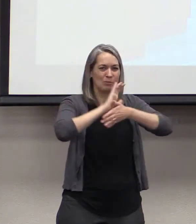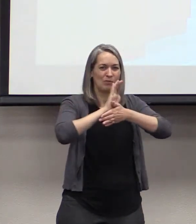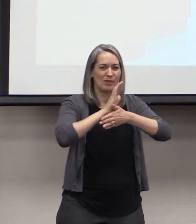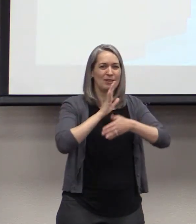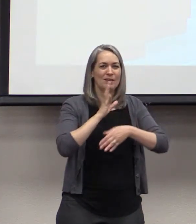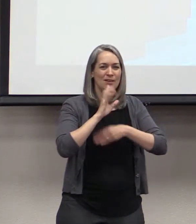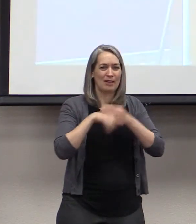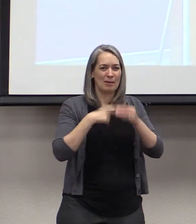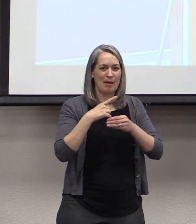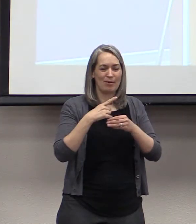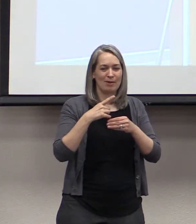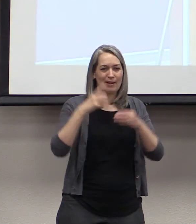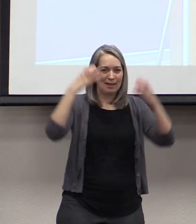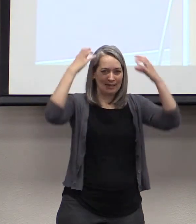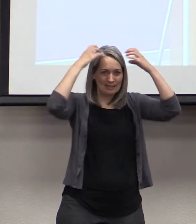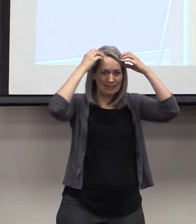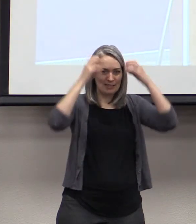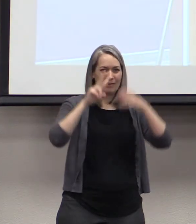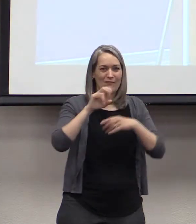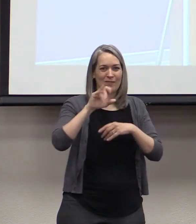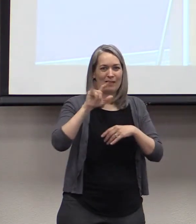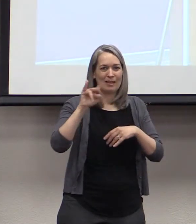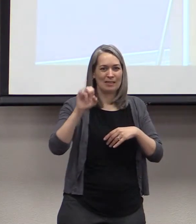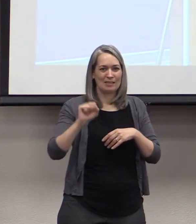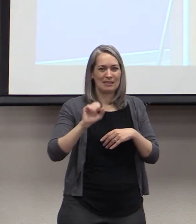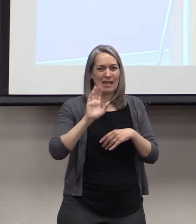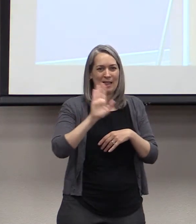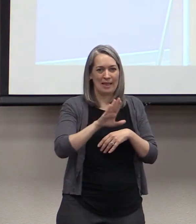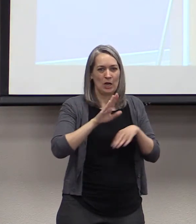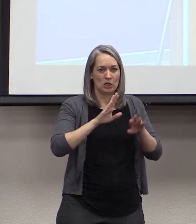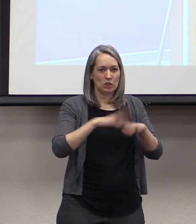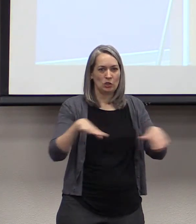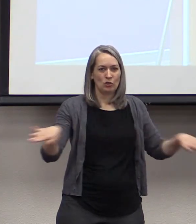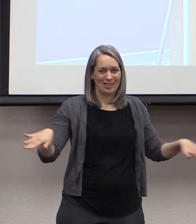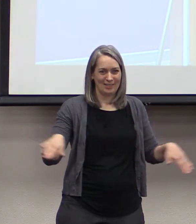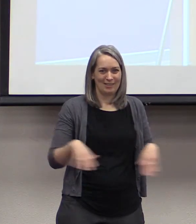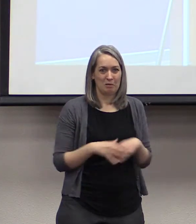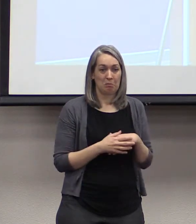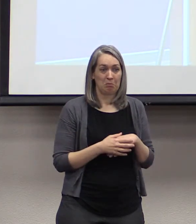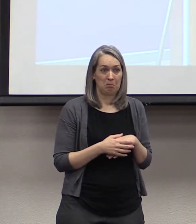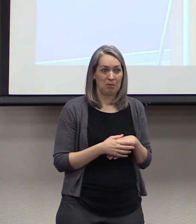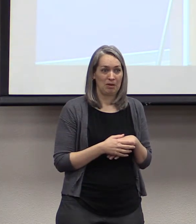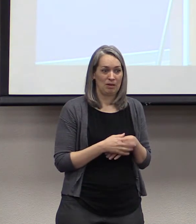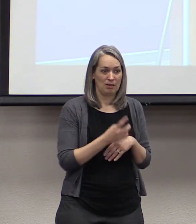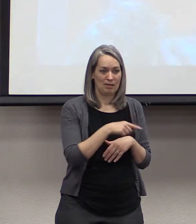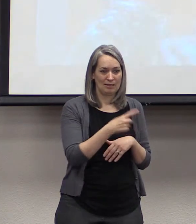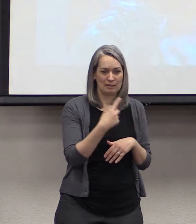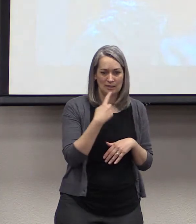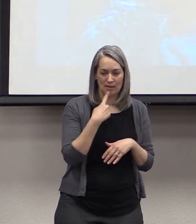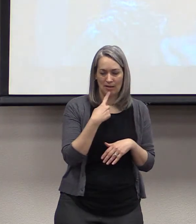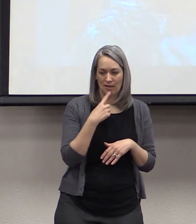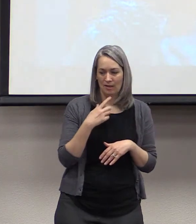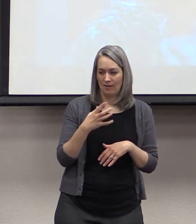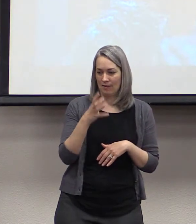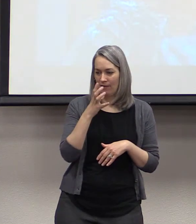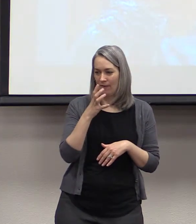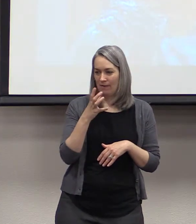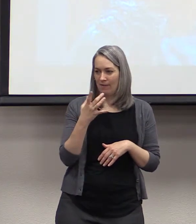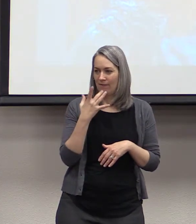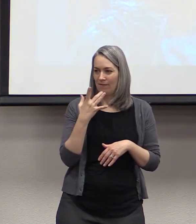villains, and I asked them, okay, I didn't quite understand what they were saying, and they said Mal is their favorite movie character. I'm